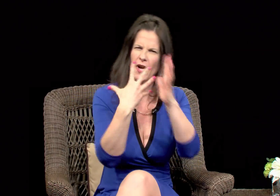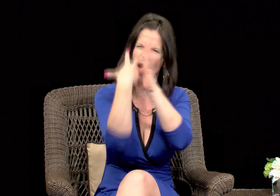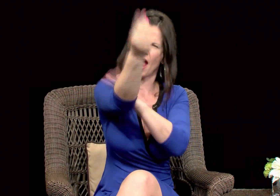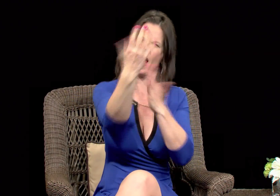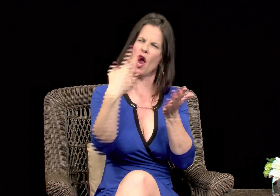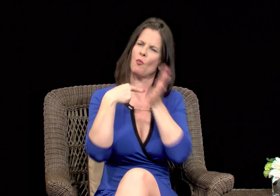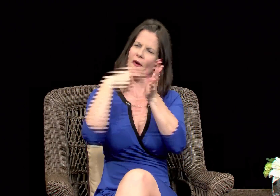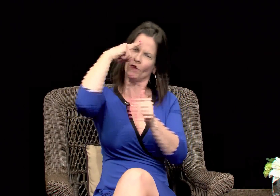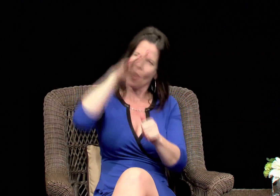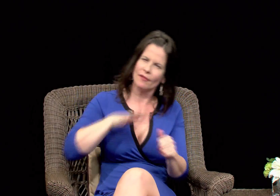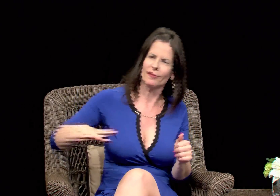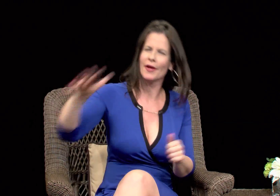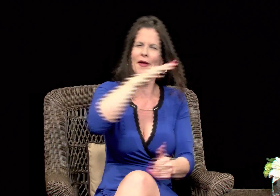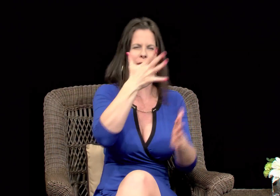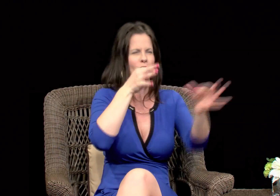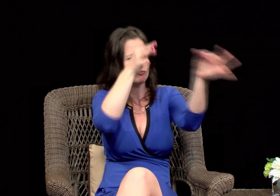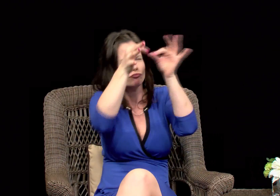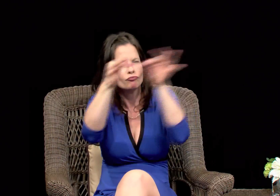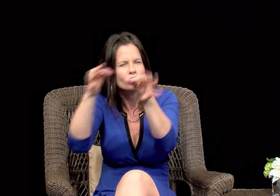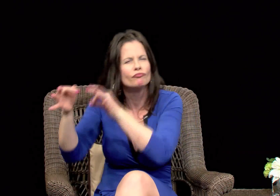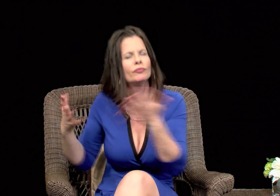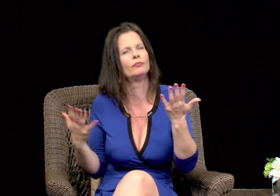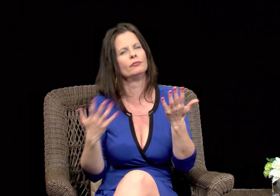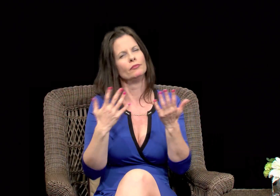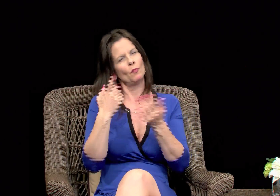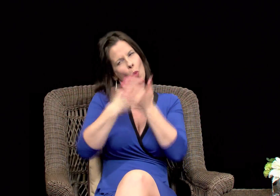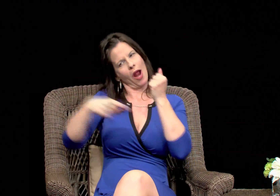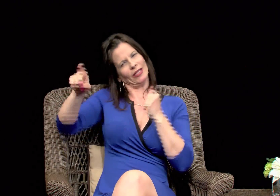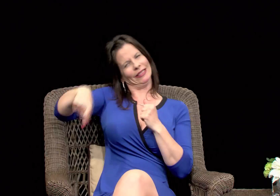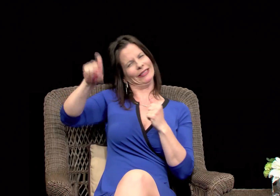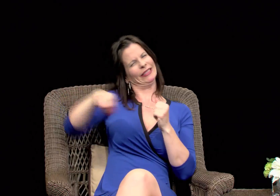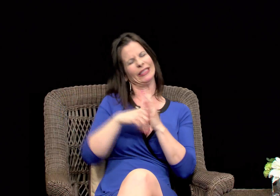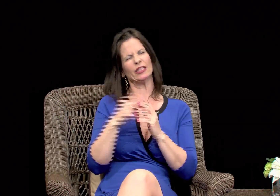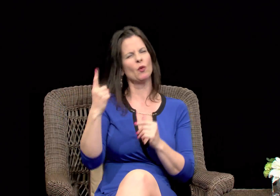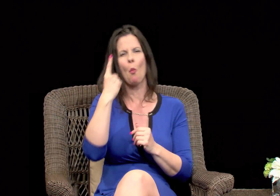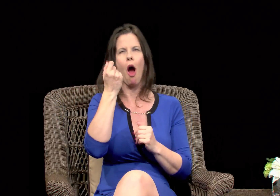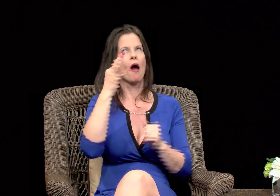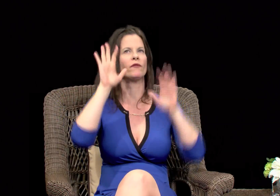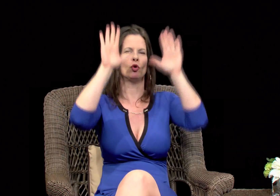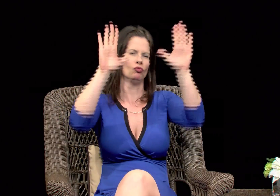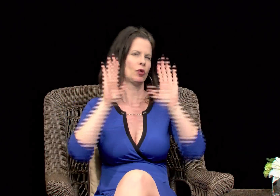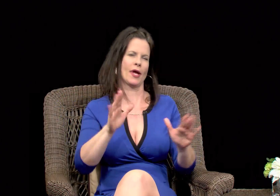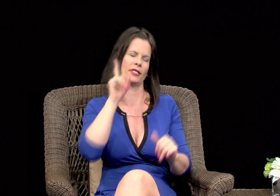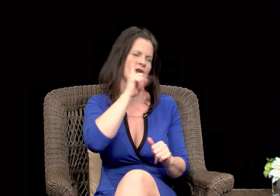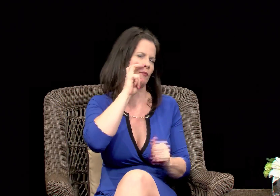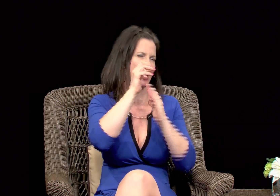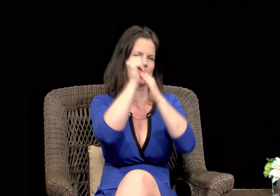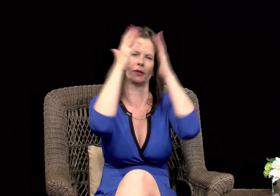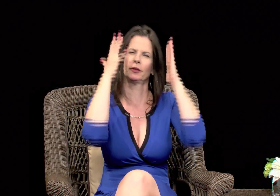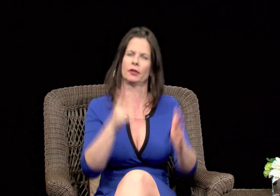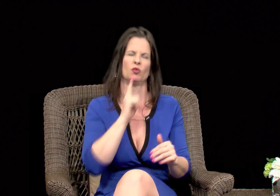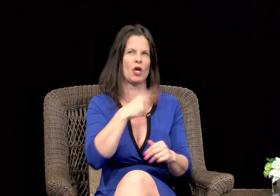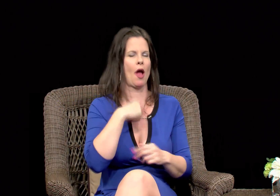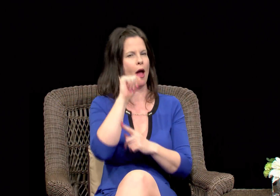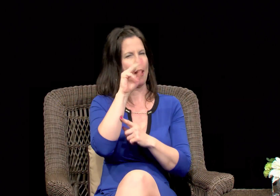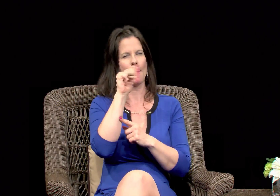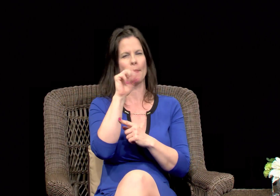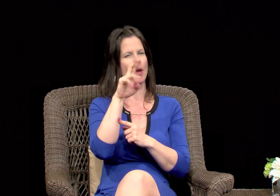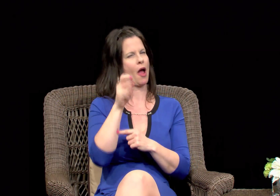gets out there and she gets to talk to people and explain what the deaf-blind community needs. And she's a wonderful leader,